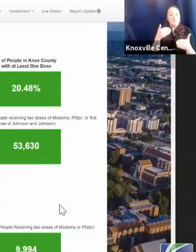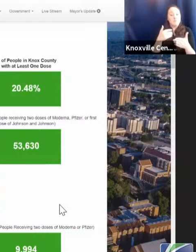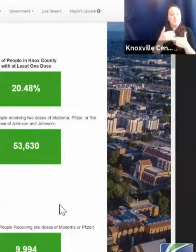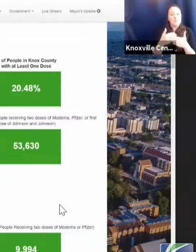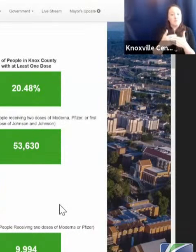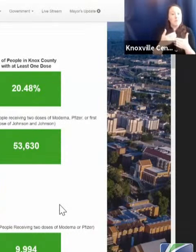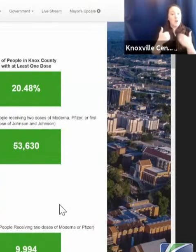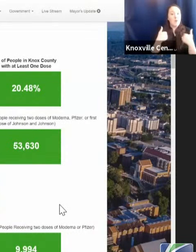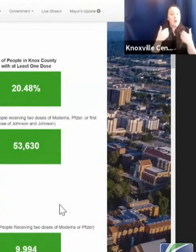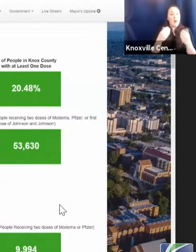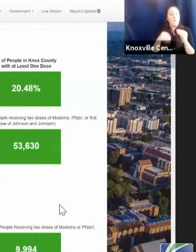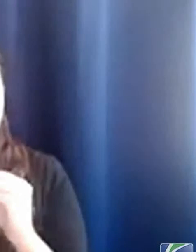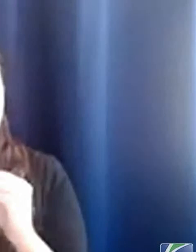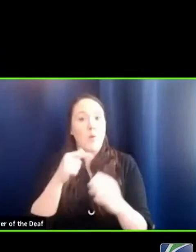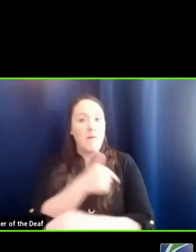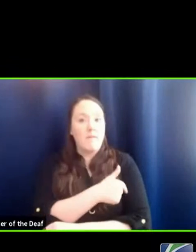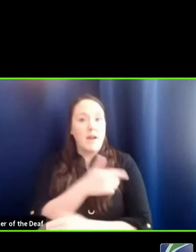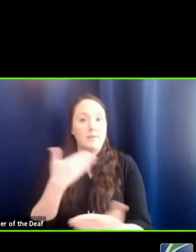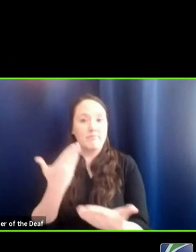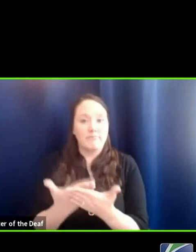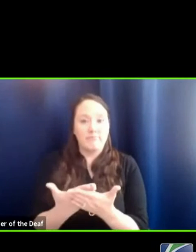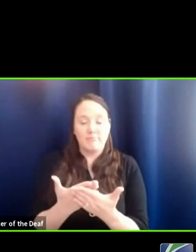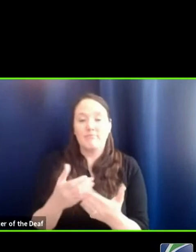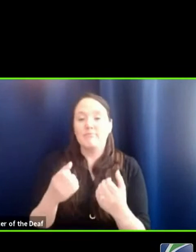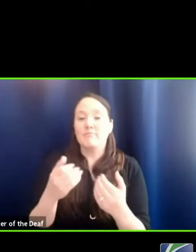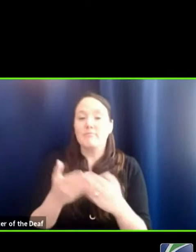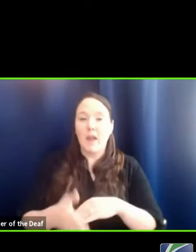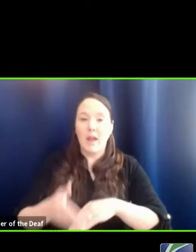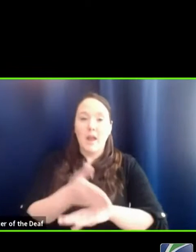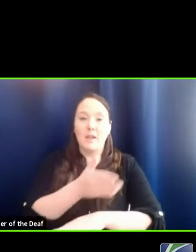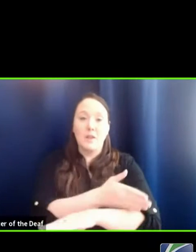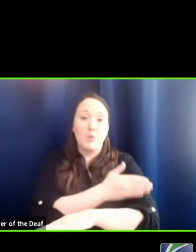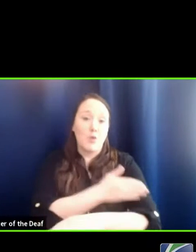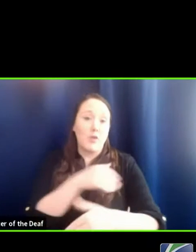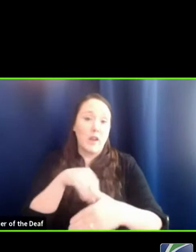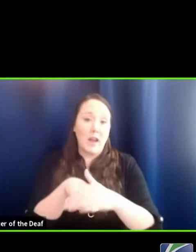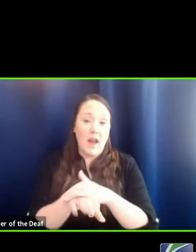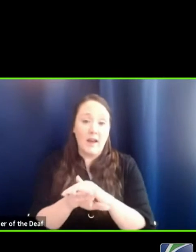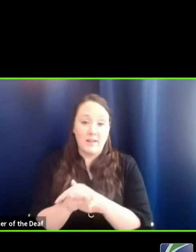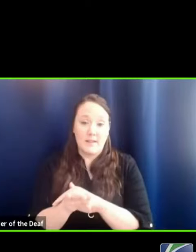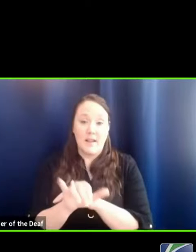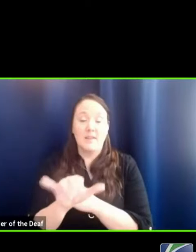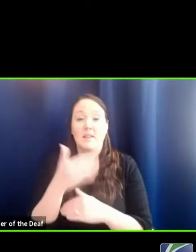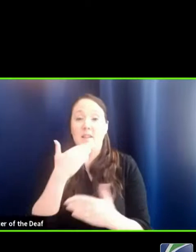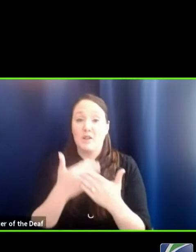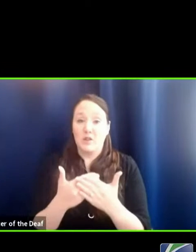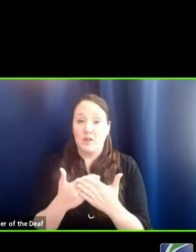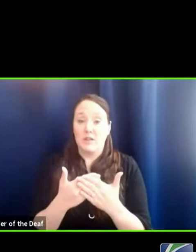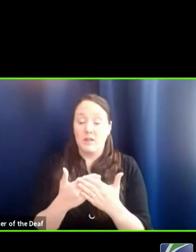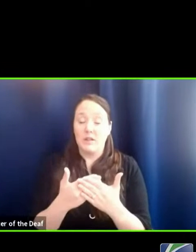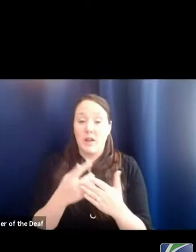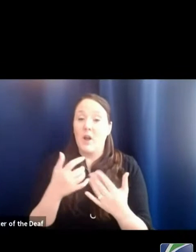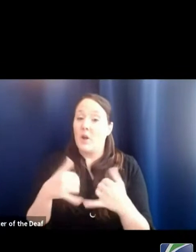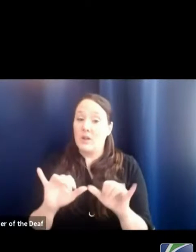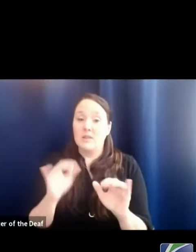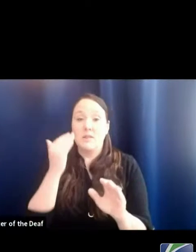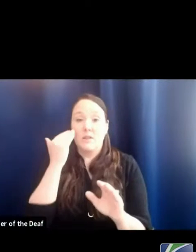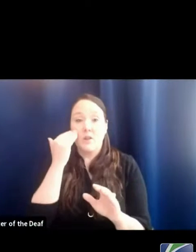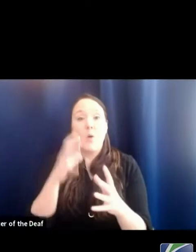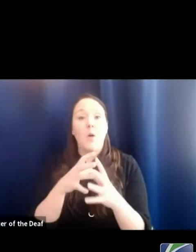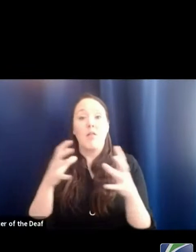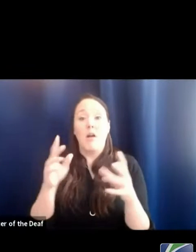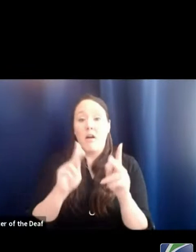is increasing, which is improving access. And this is a good thing. That said, we know there are still many folks in the community